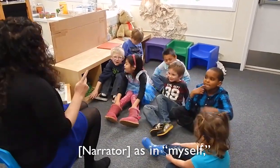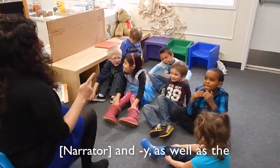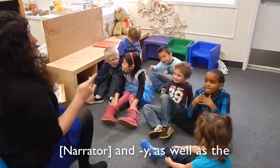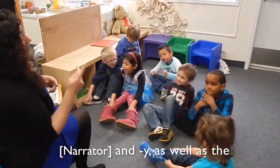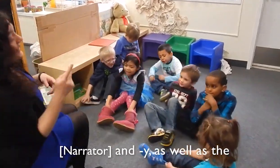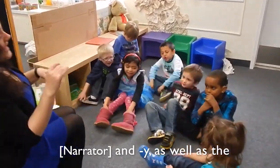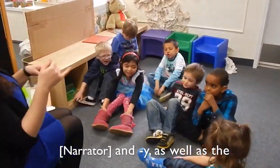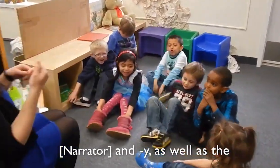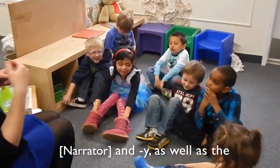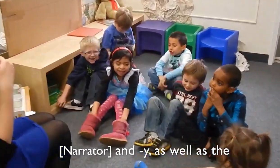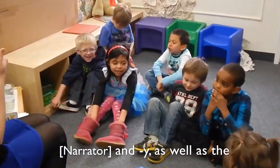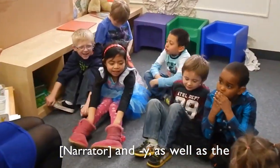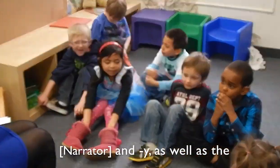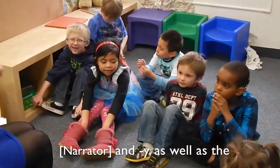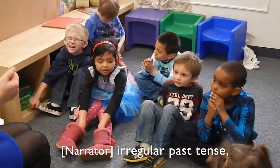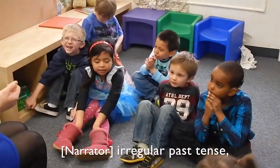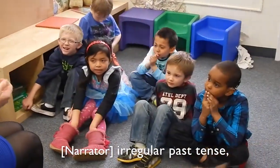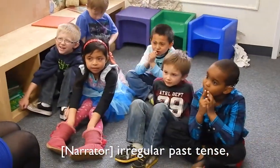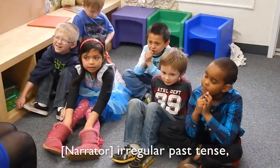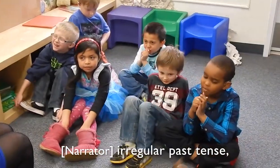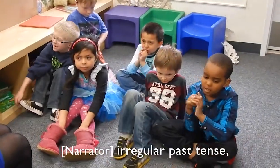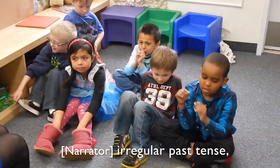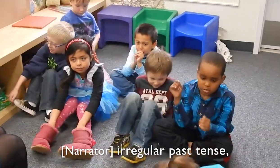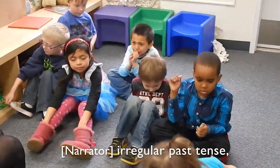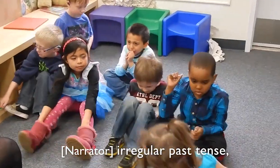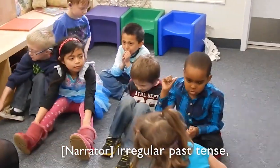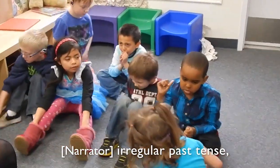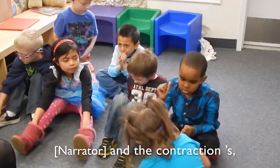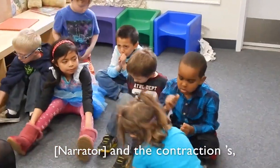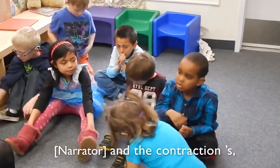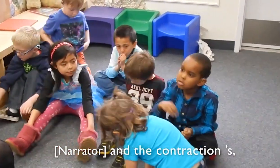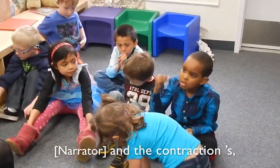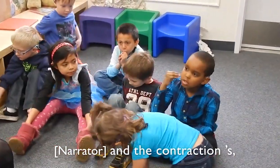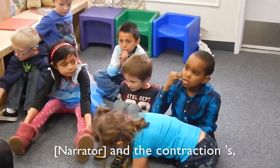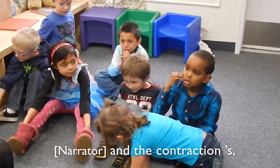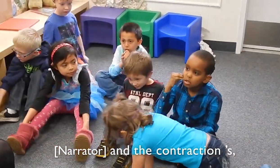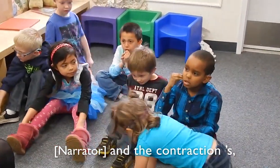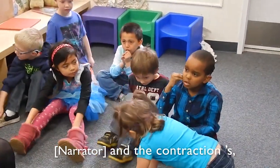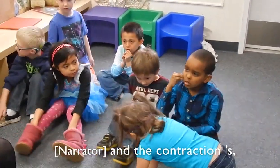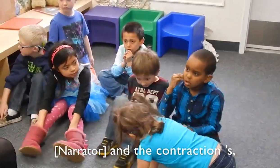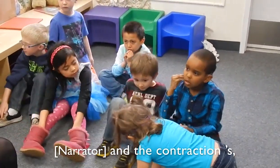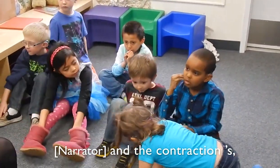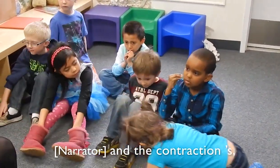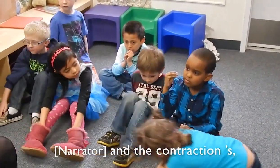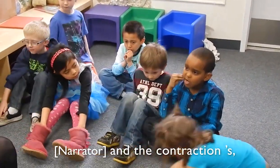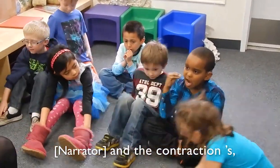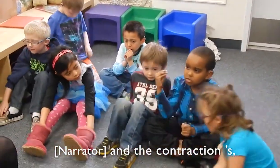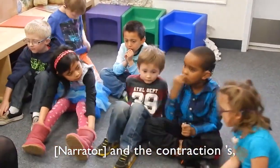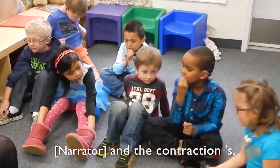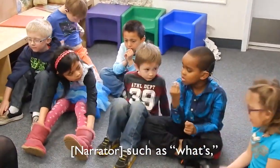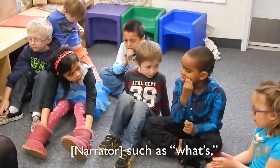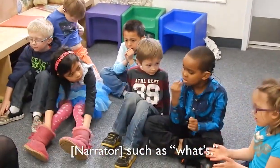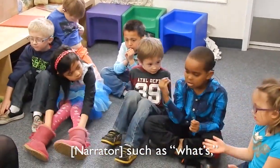and y, as well as the irregular past tense and the contraction apostrophe s such as